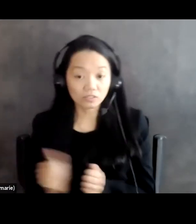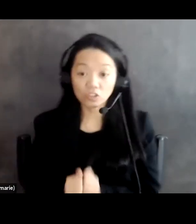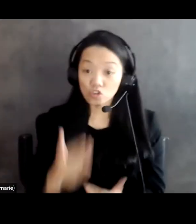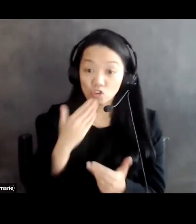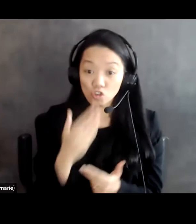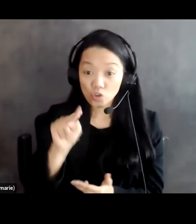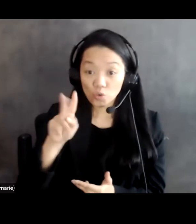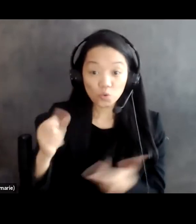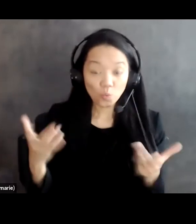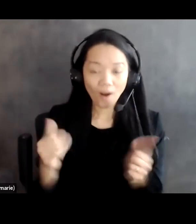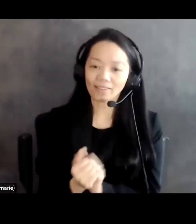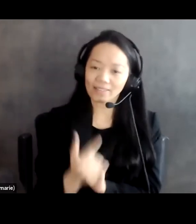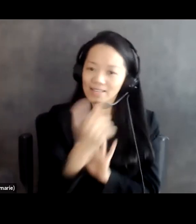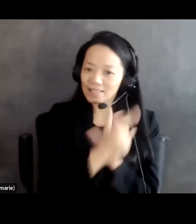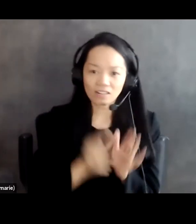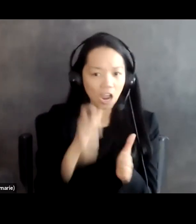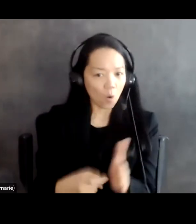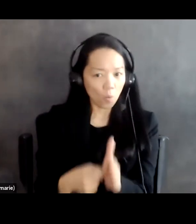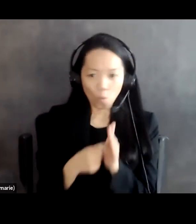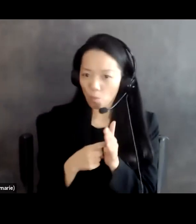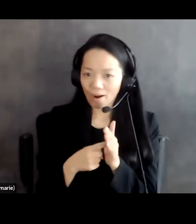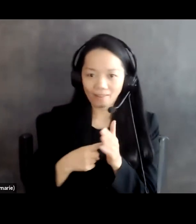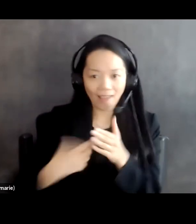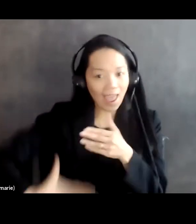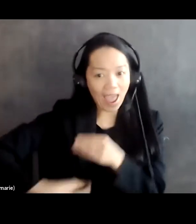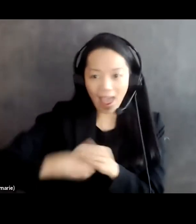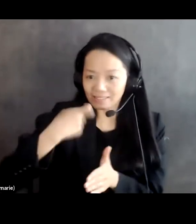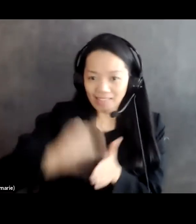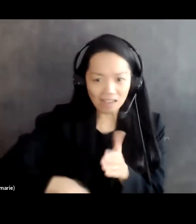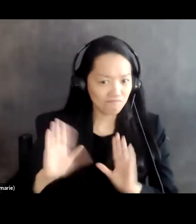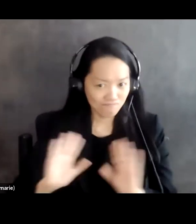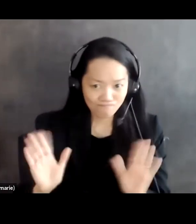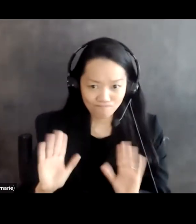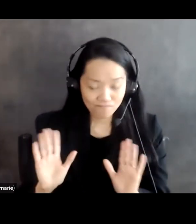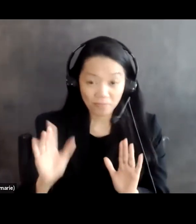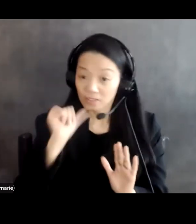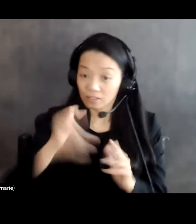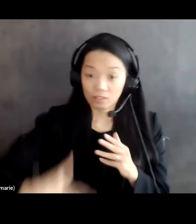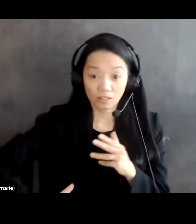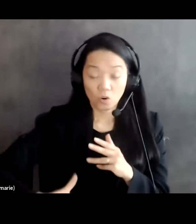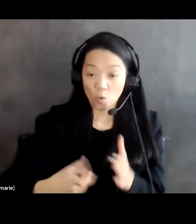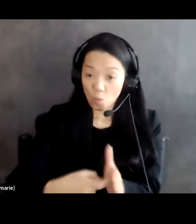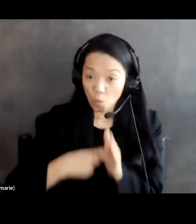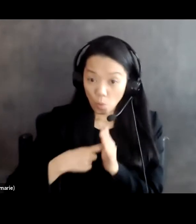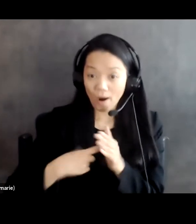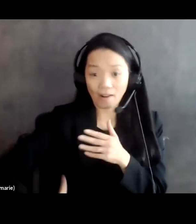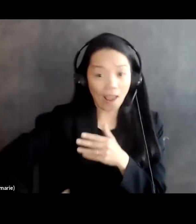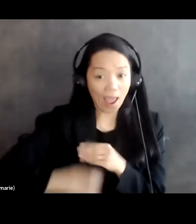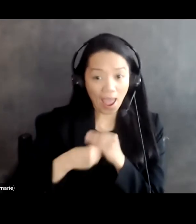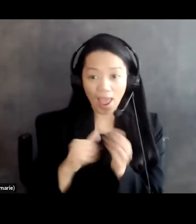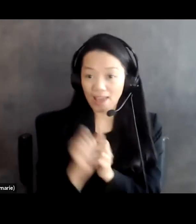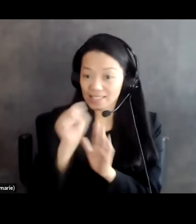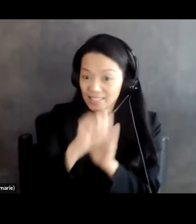that this legislation does not require any increases in taxes. It does not require any additional